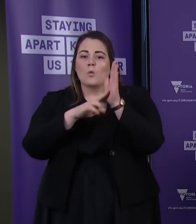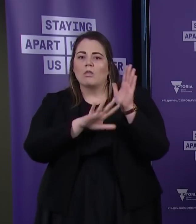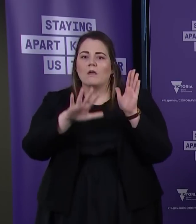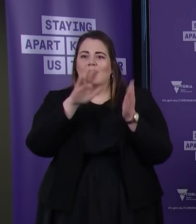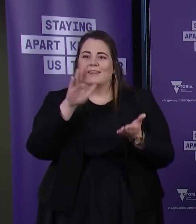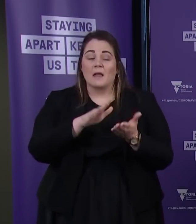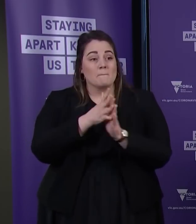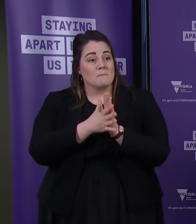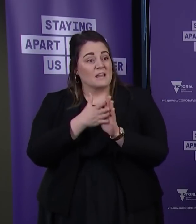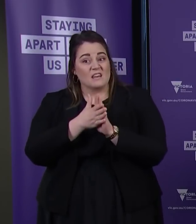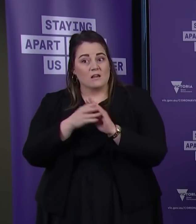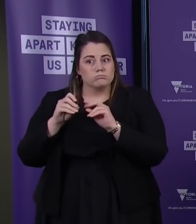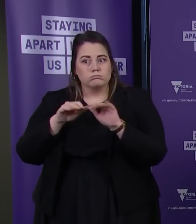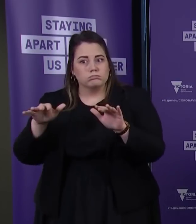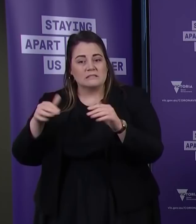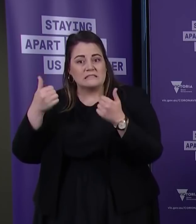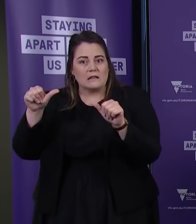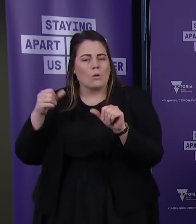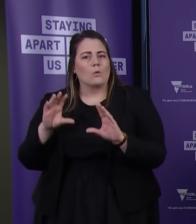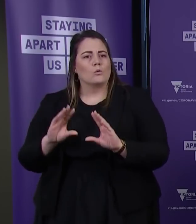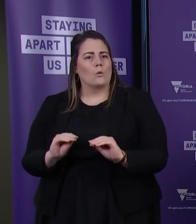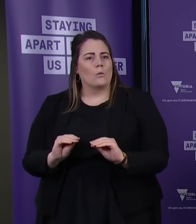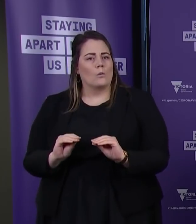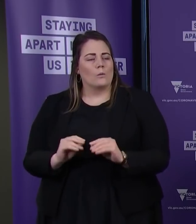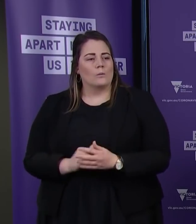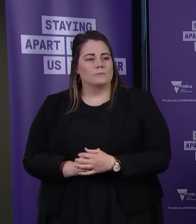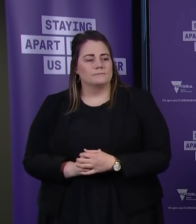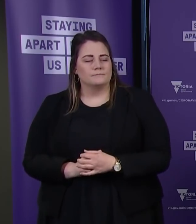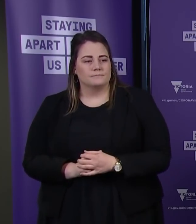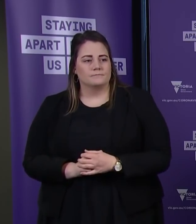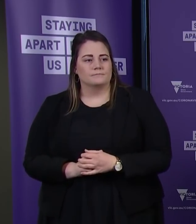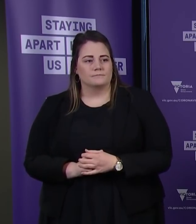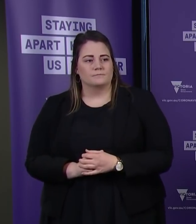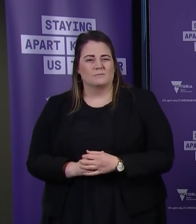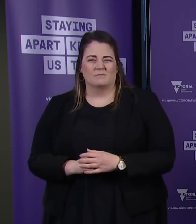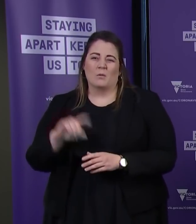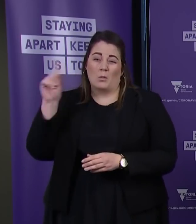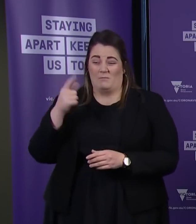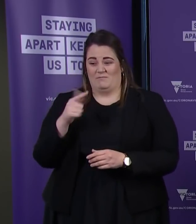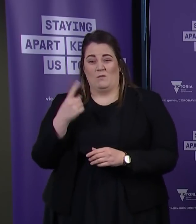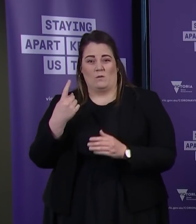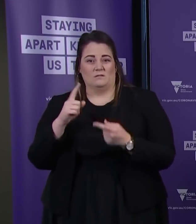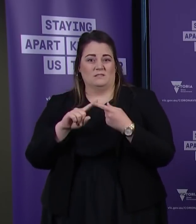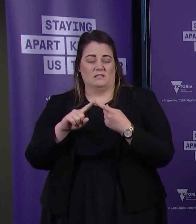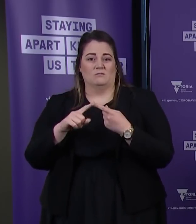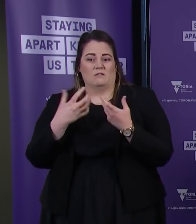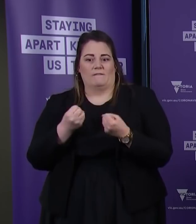now? Look, as long as there are active cases, we want all of those active cases to recover.